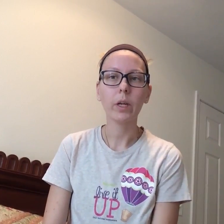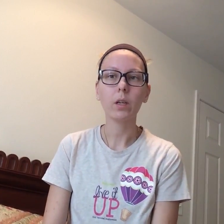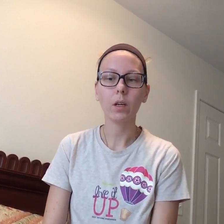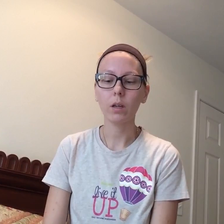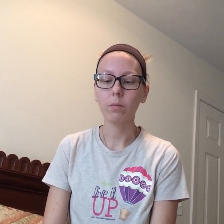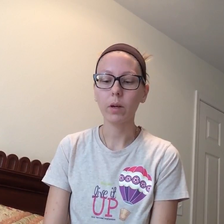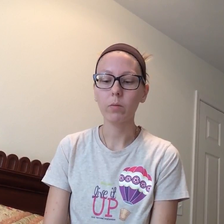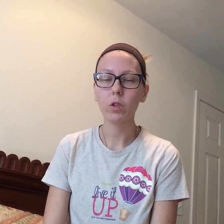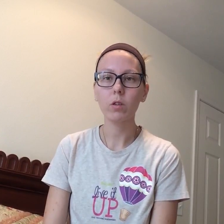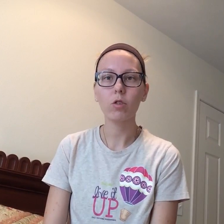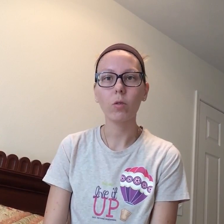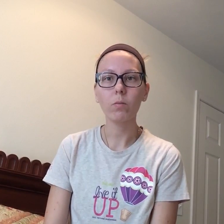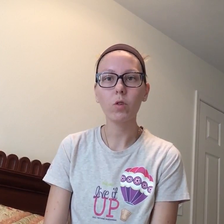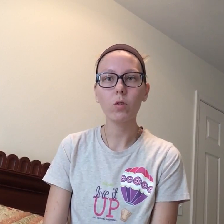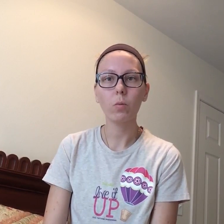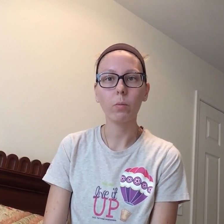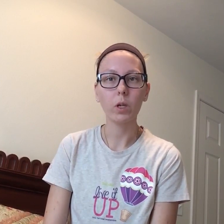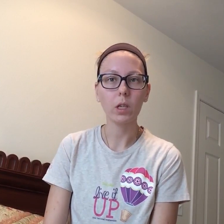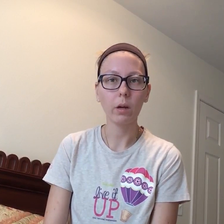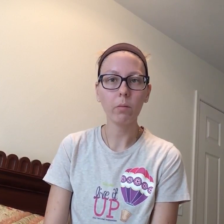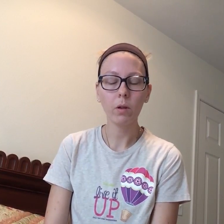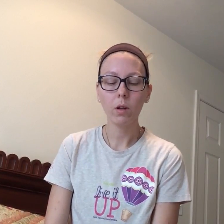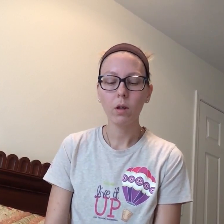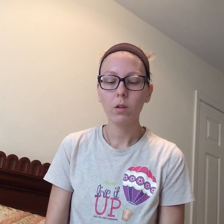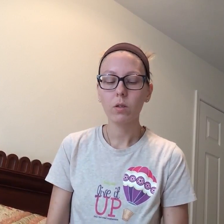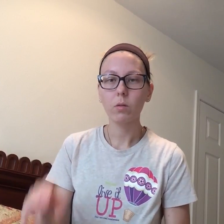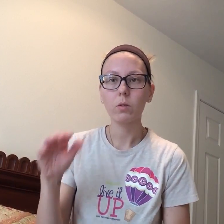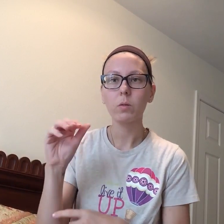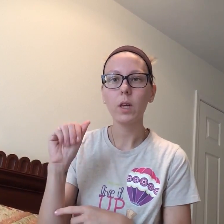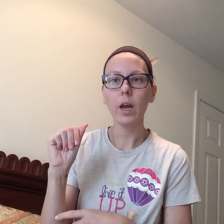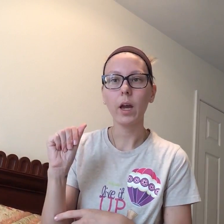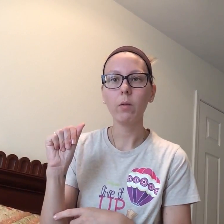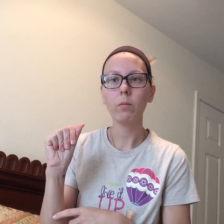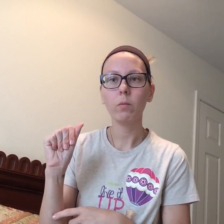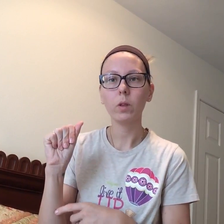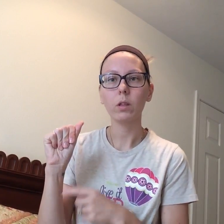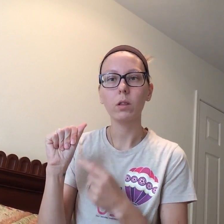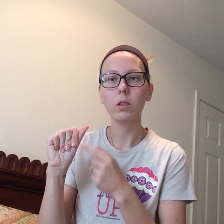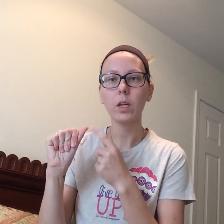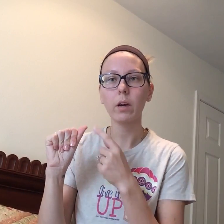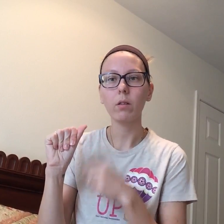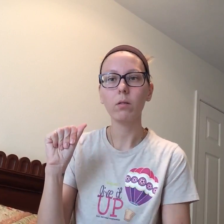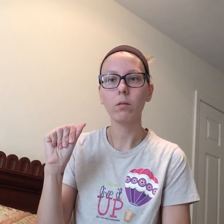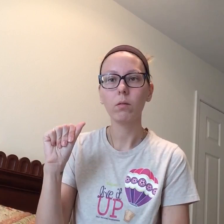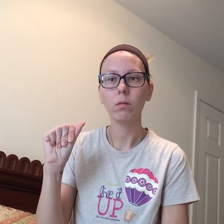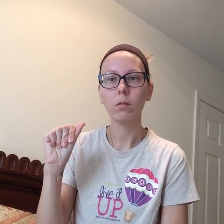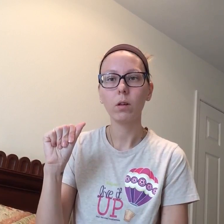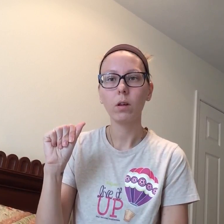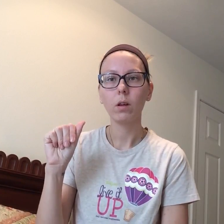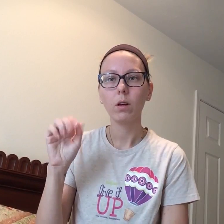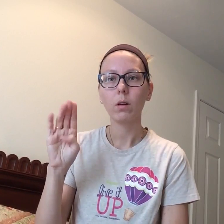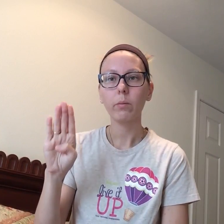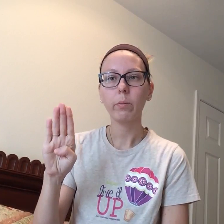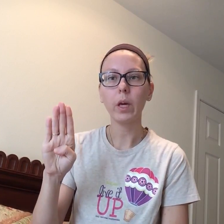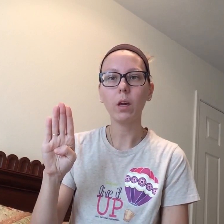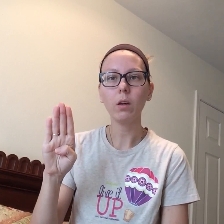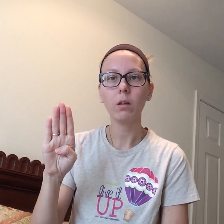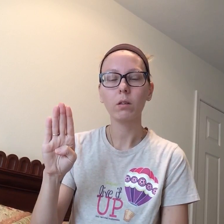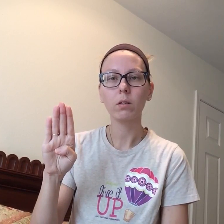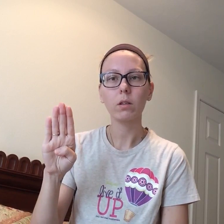but I'm just going to show them to you one more time. So this was the A with the little tail. B, it's